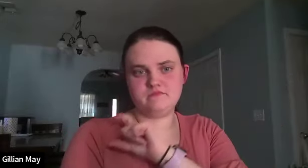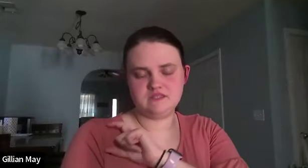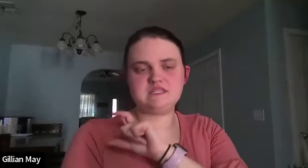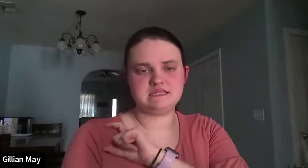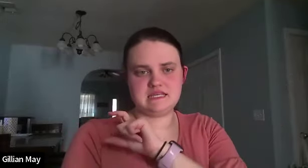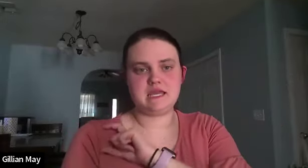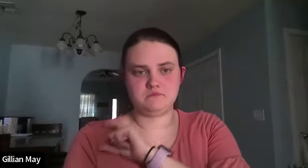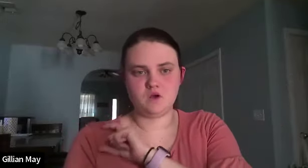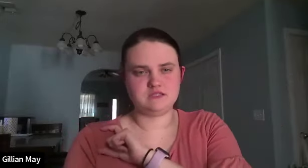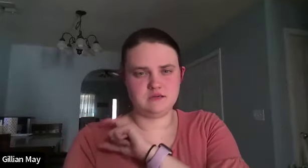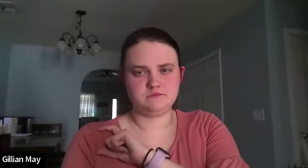it's that same concept.